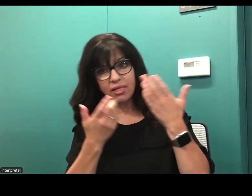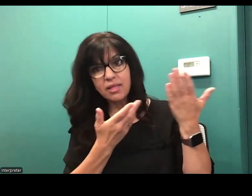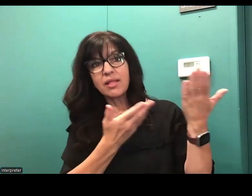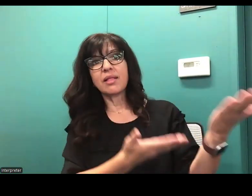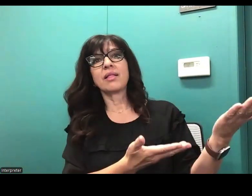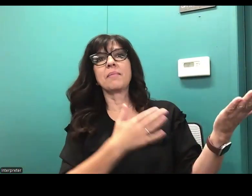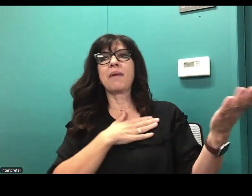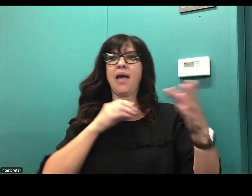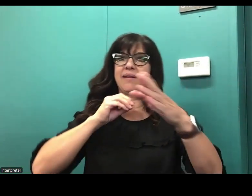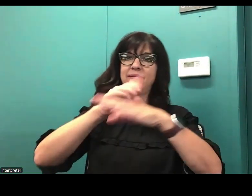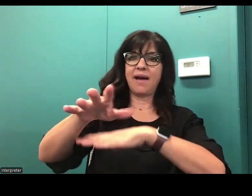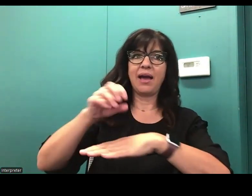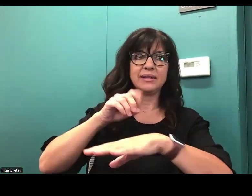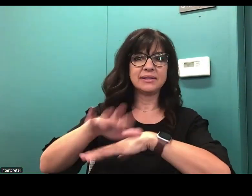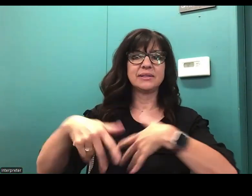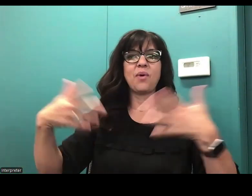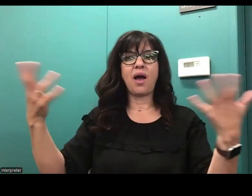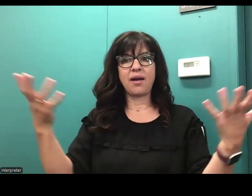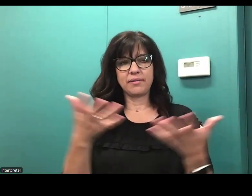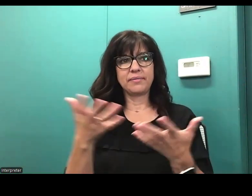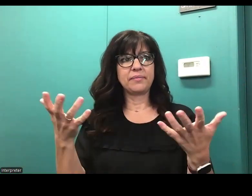this is my advice.